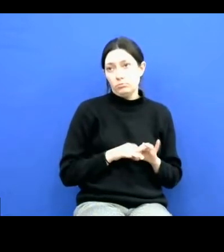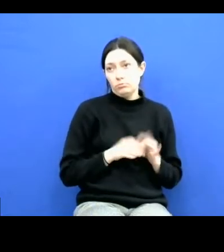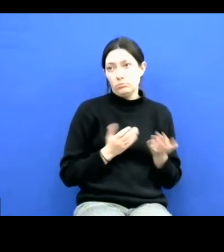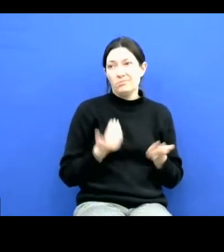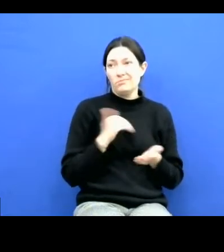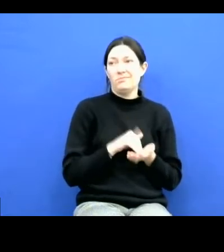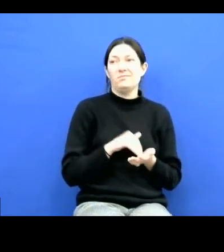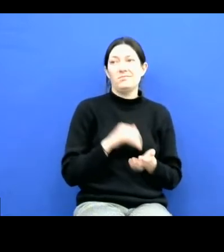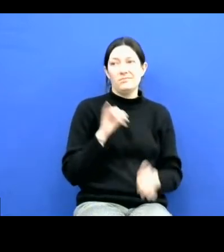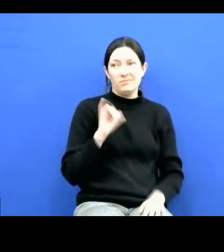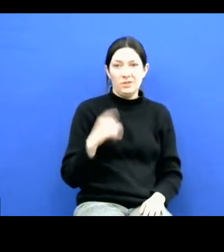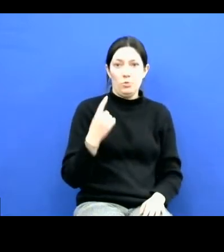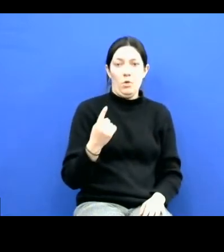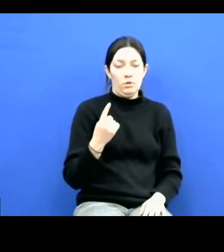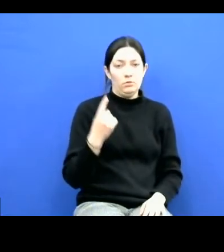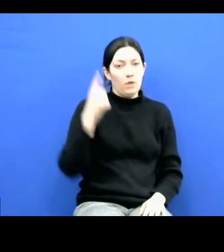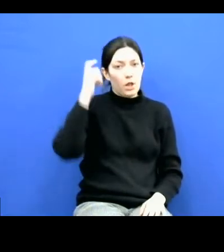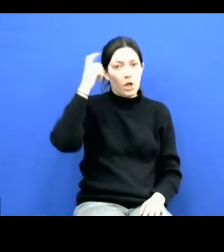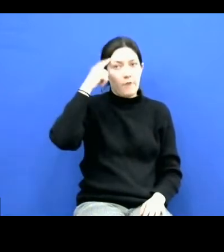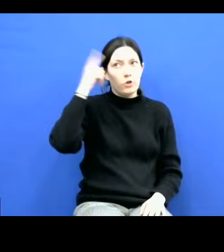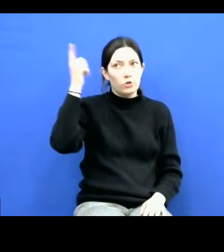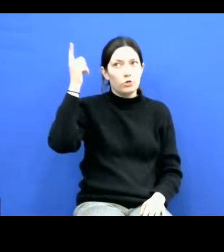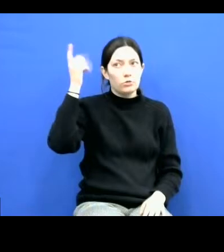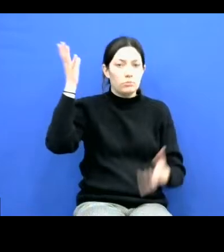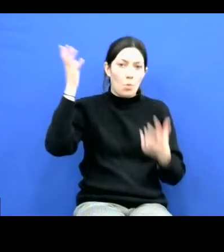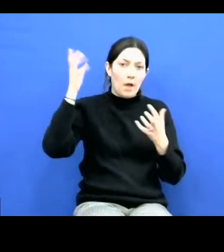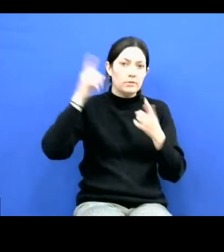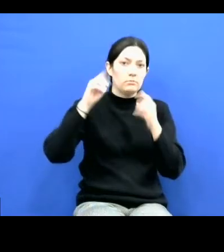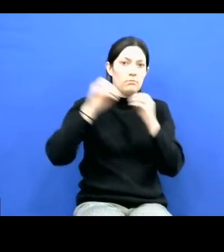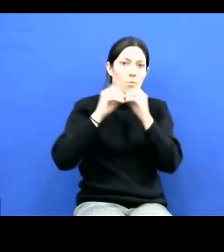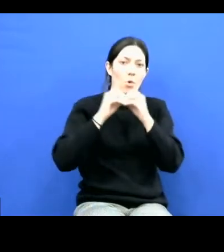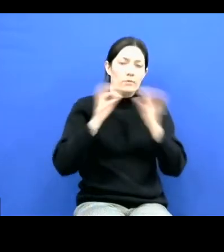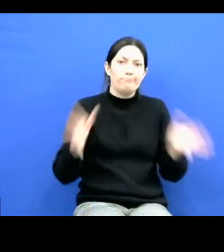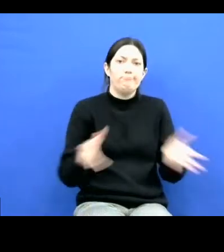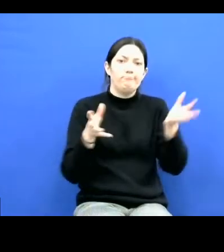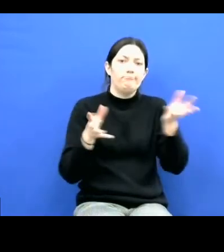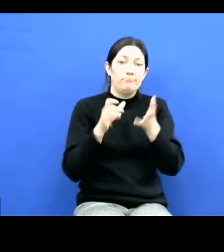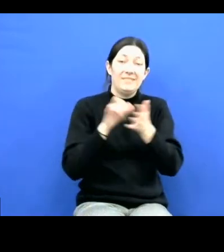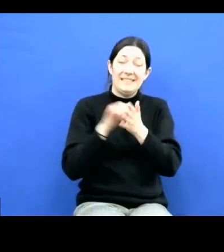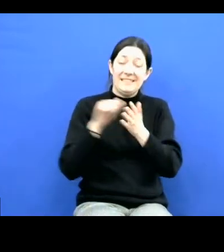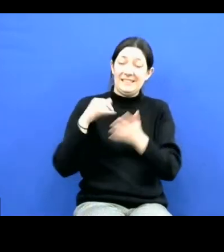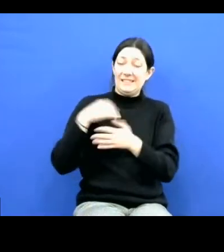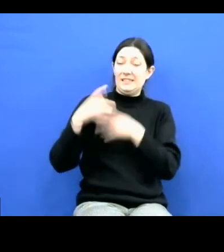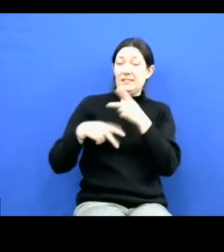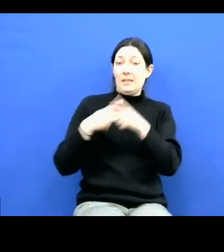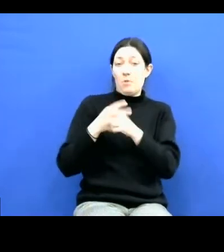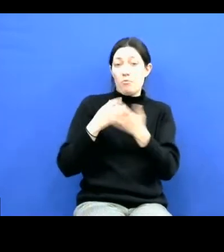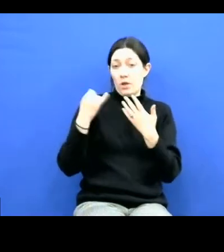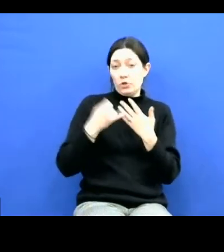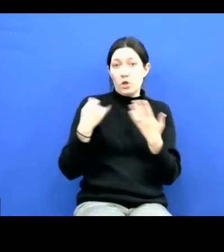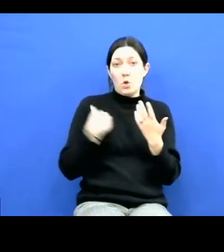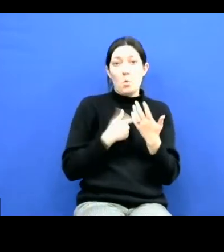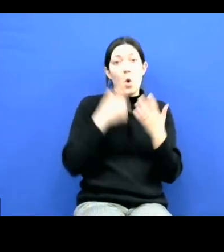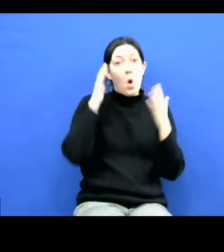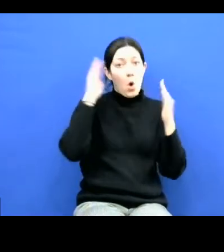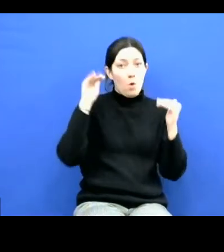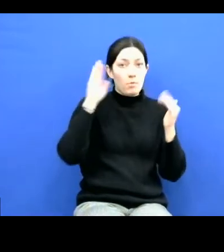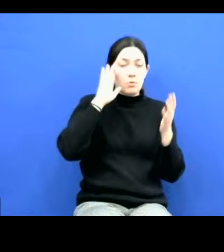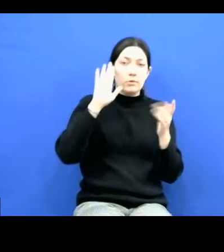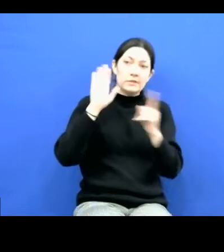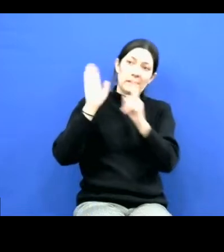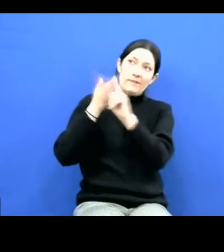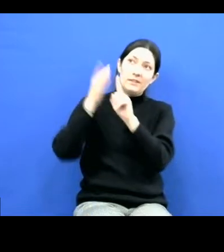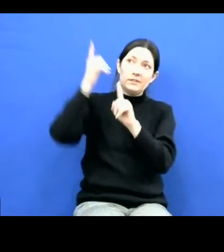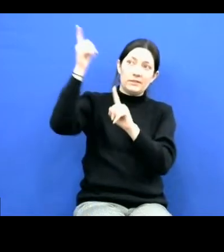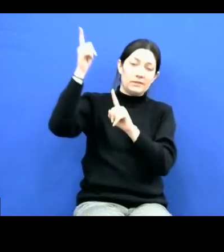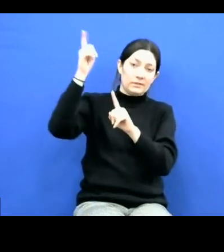again, that's one of the things that the governor is looking for. And it's projects like these that we're hoping will convince her to